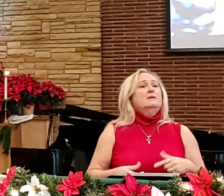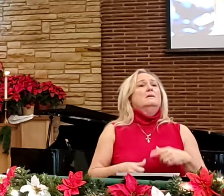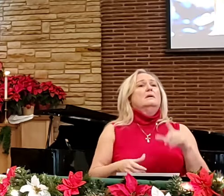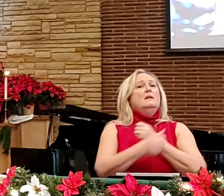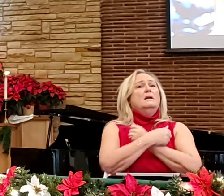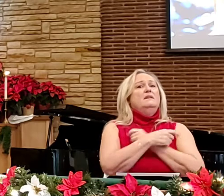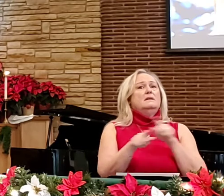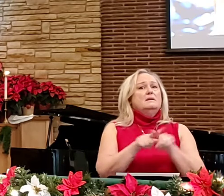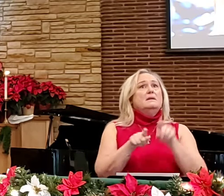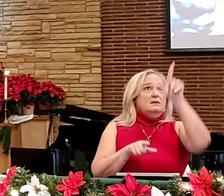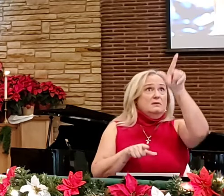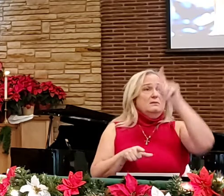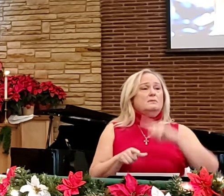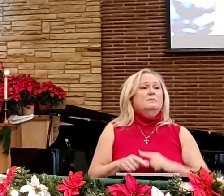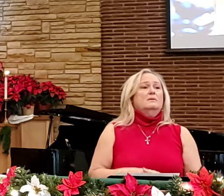love.